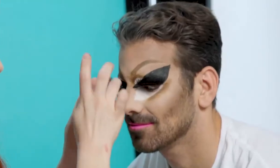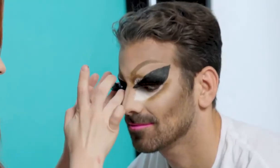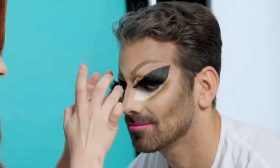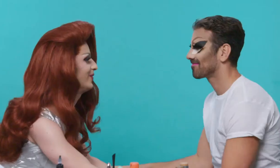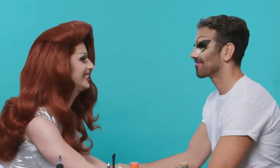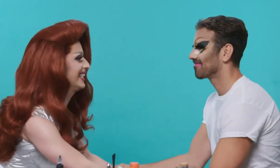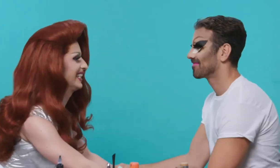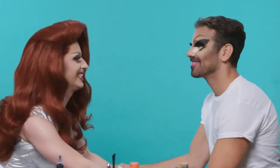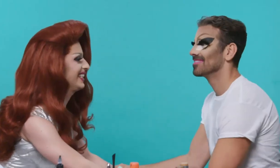Listen, we did it.